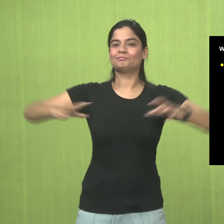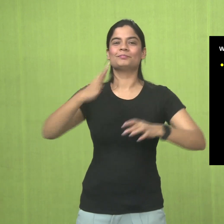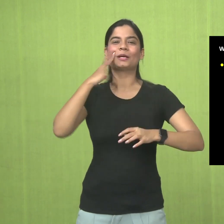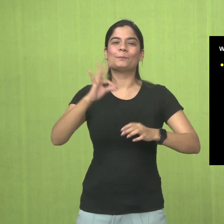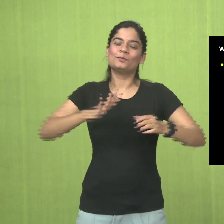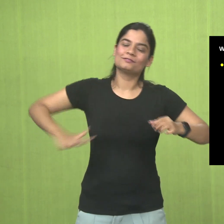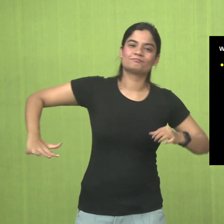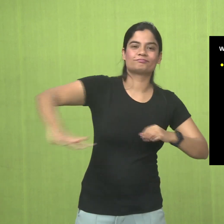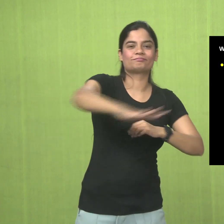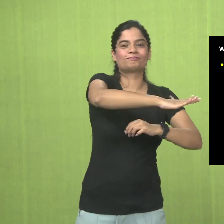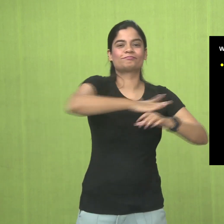place.